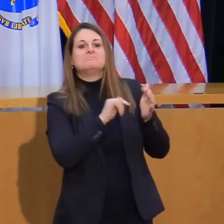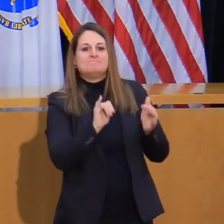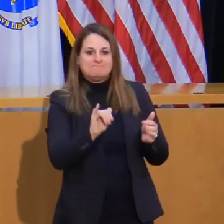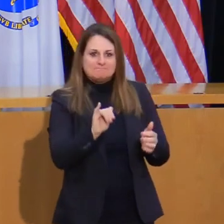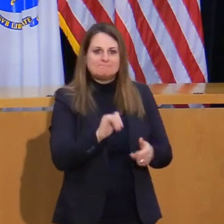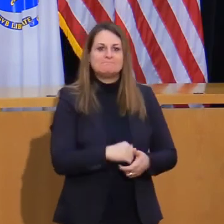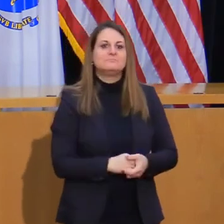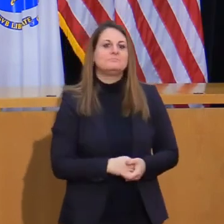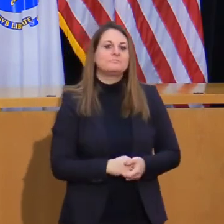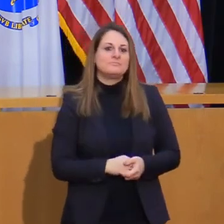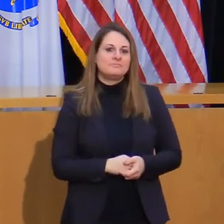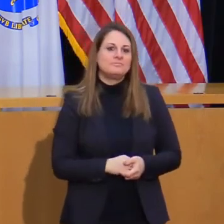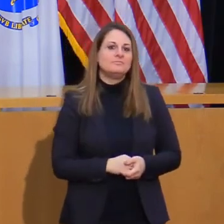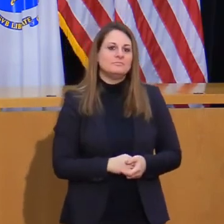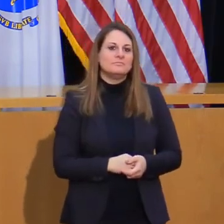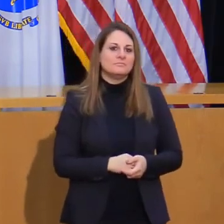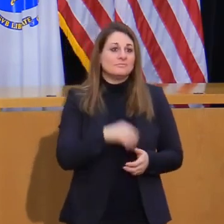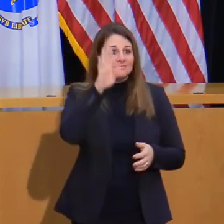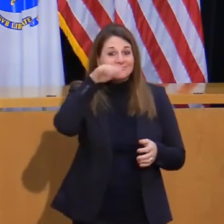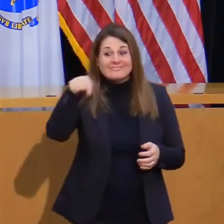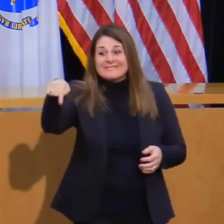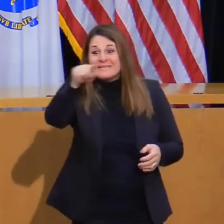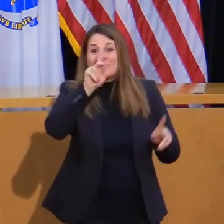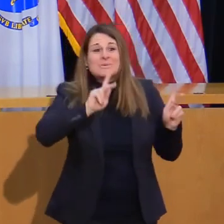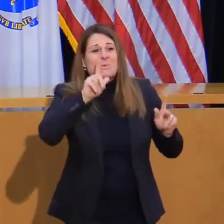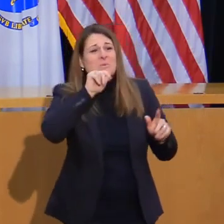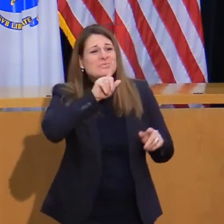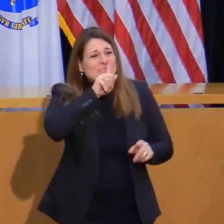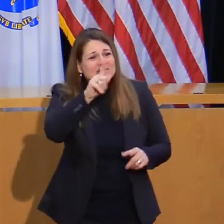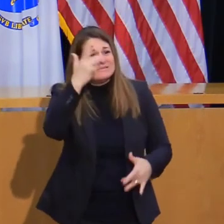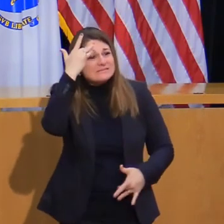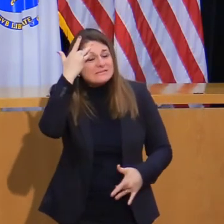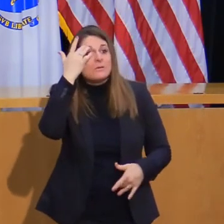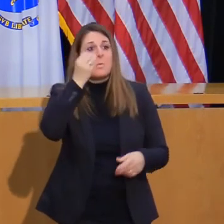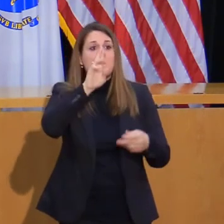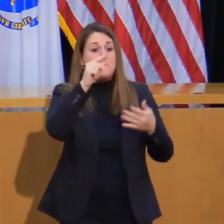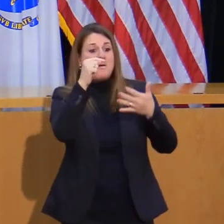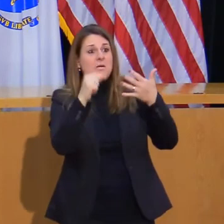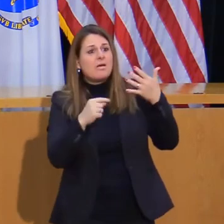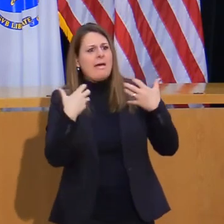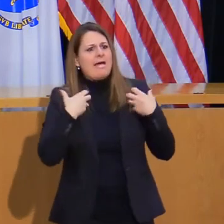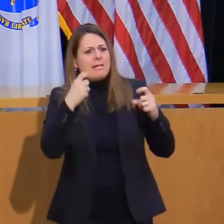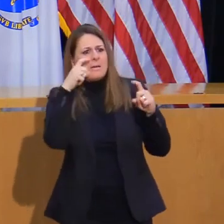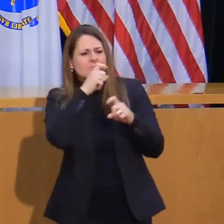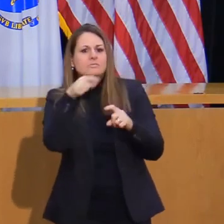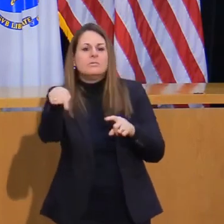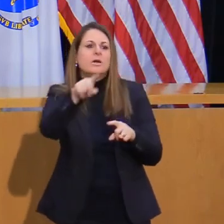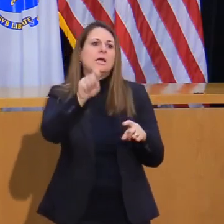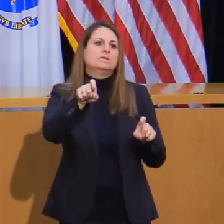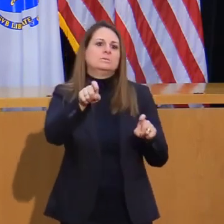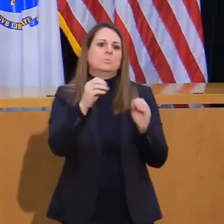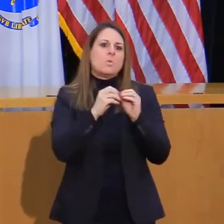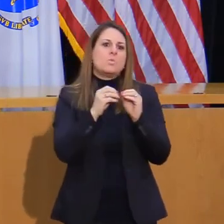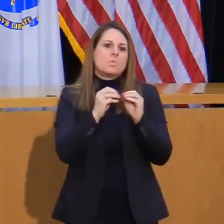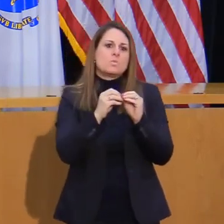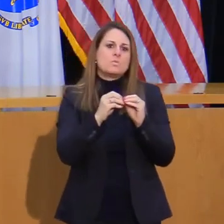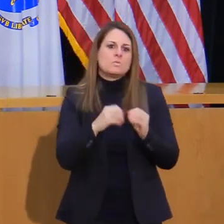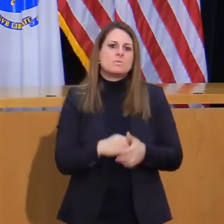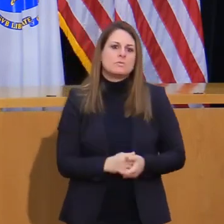put shots in people's arms. If you're looking for an appointment, you should anticipate that it could take several weeks to find an